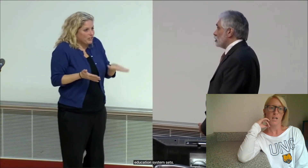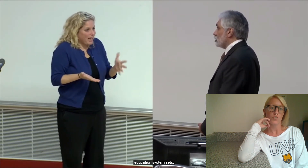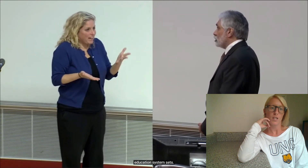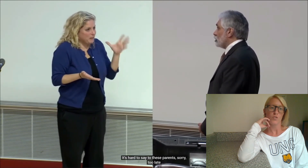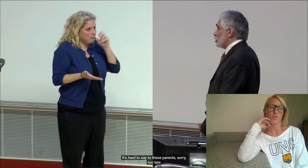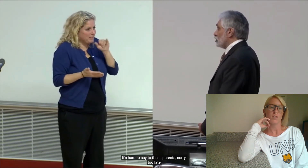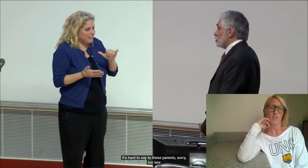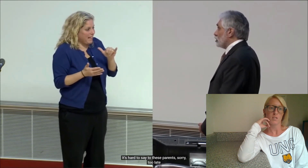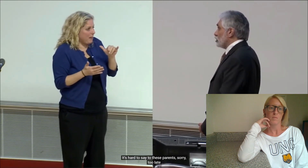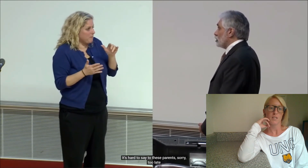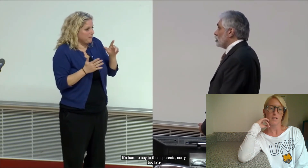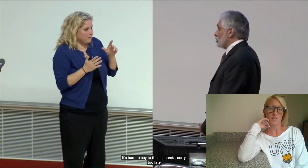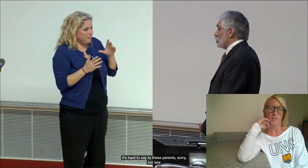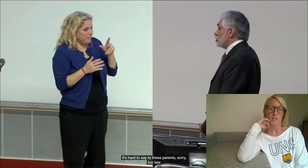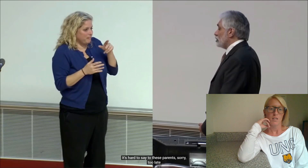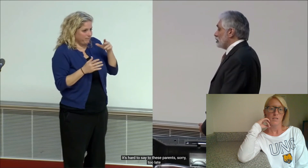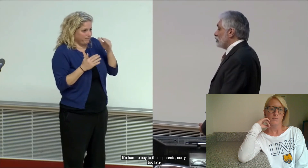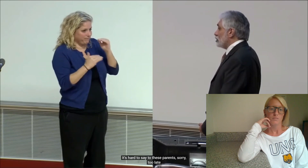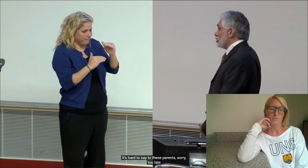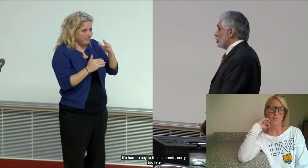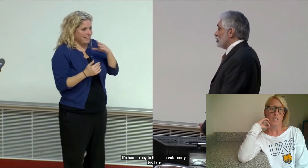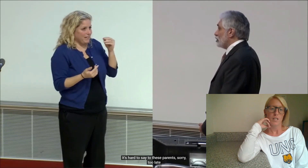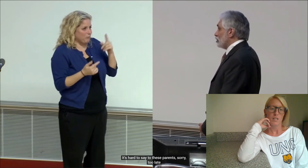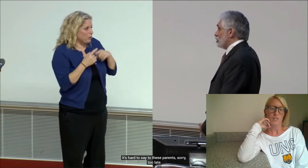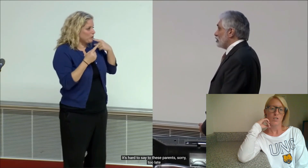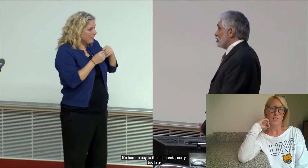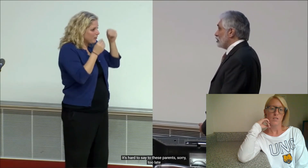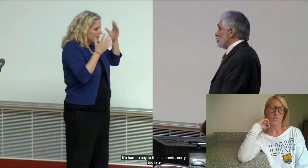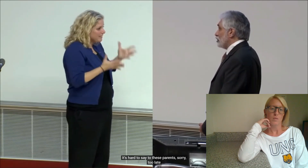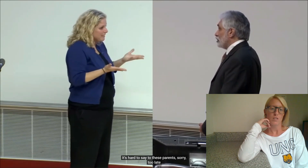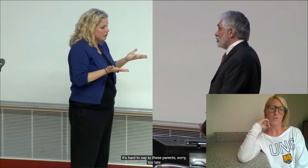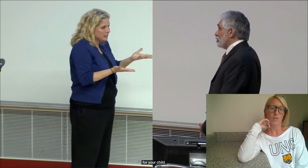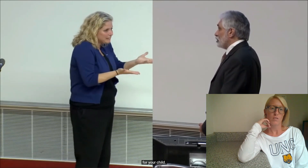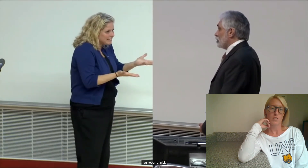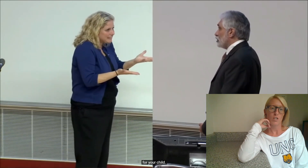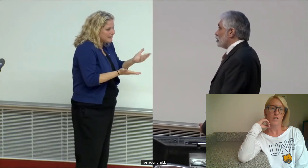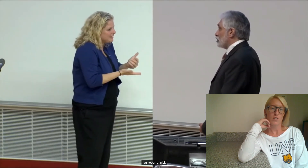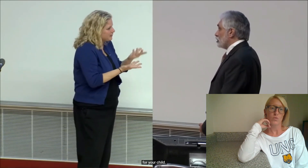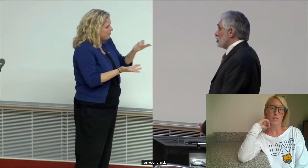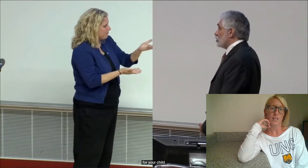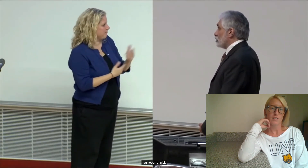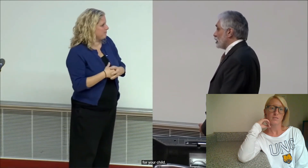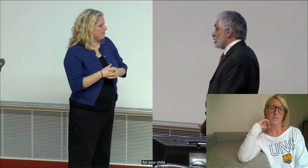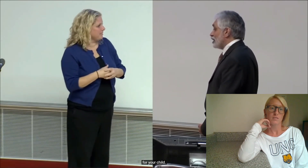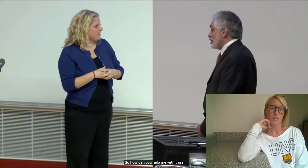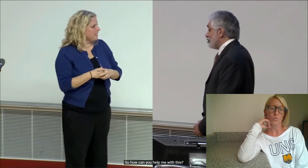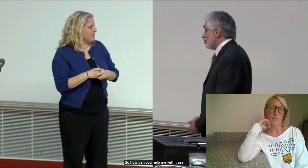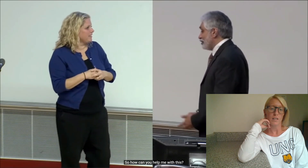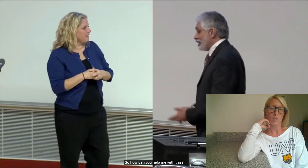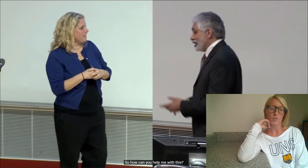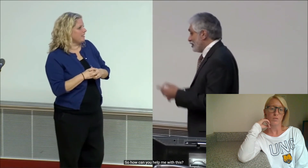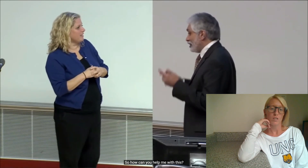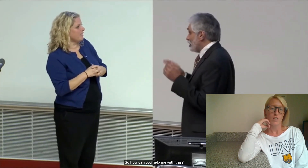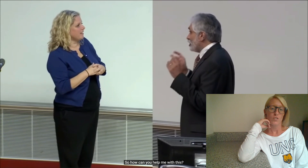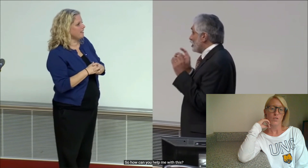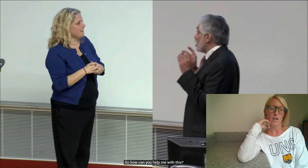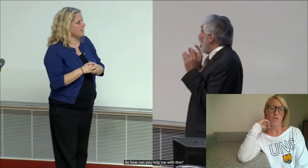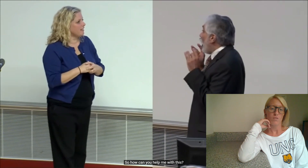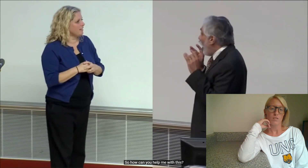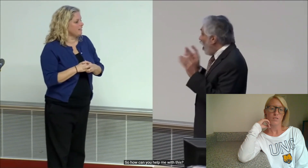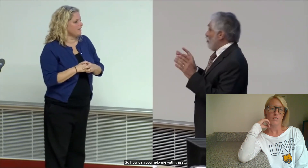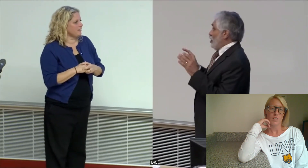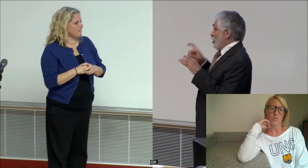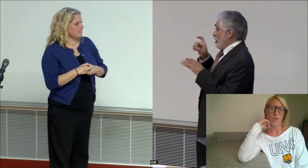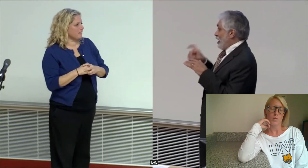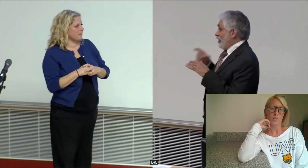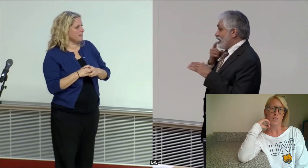sets. It's hard to say to these parents, it's sorry, too late for your child. So how can you help me with this?